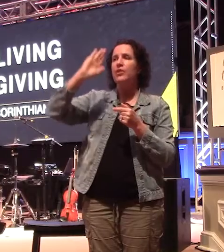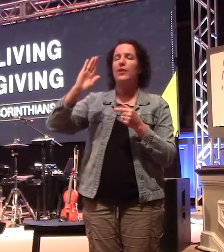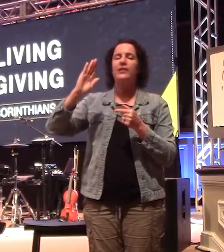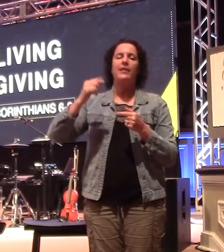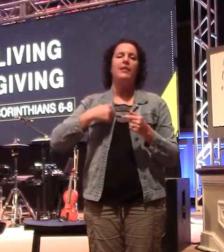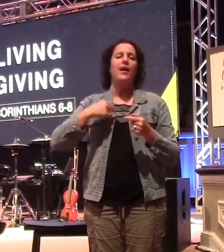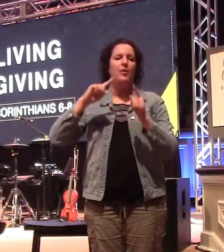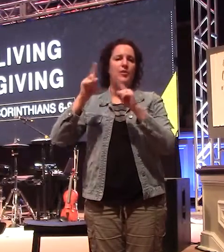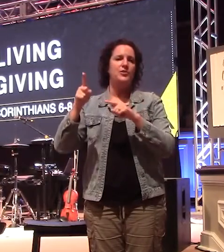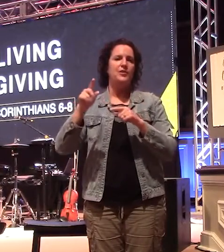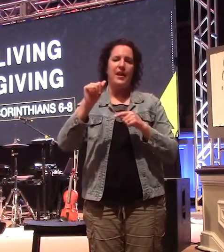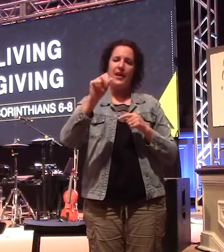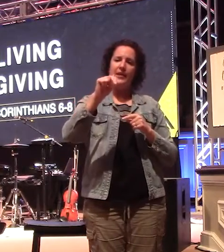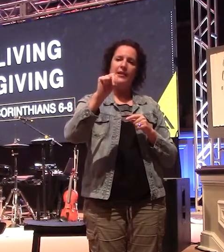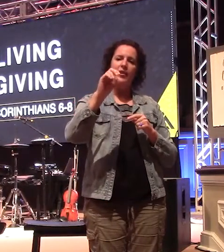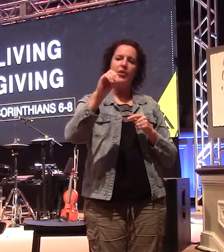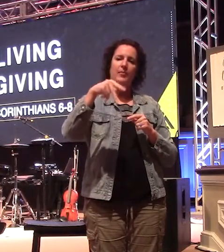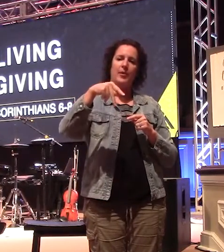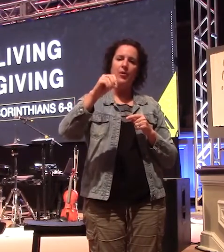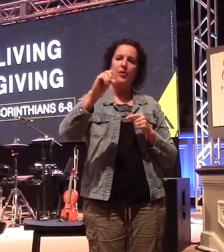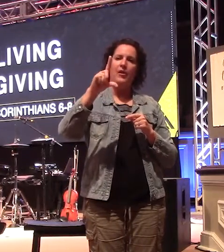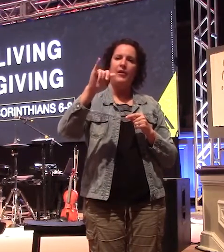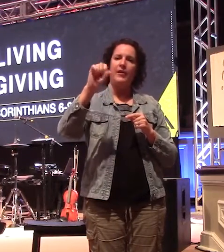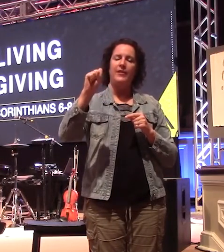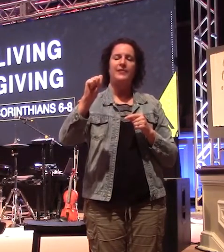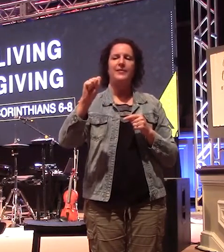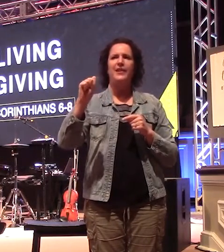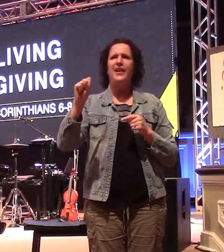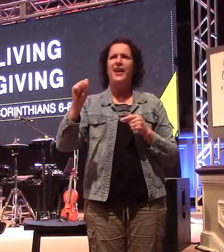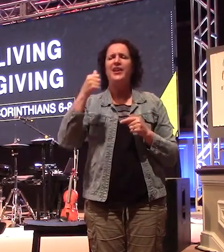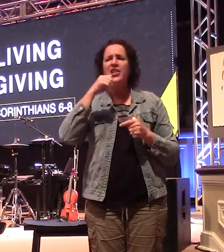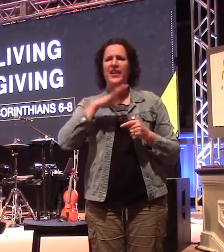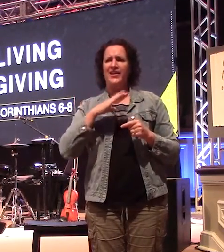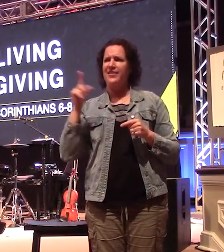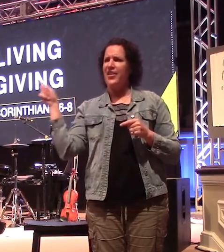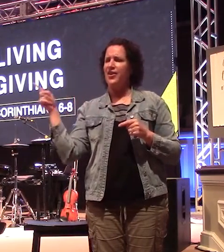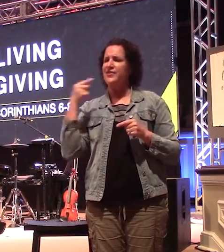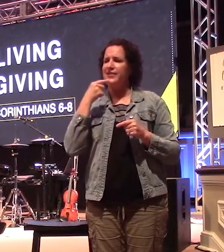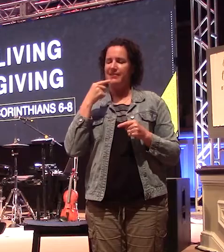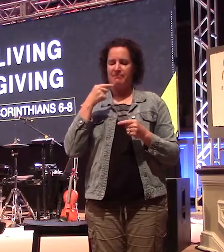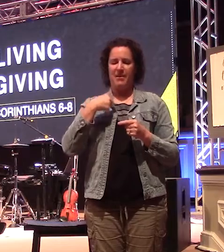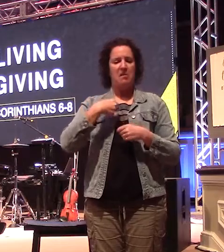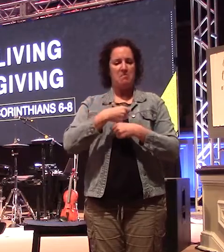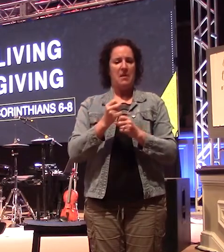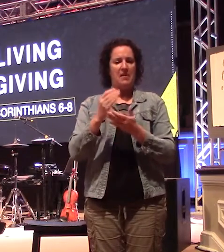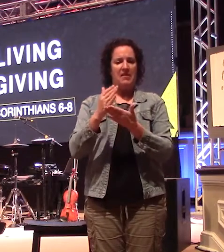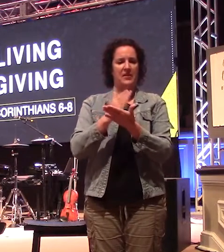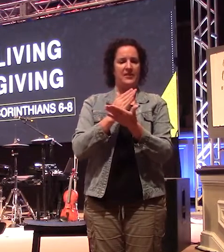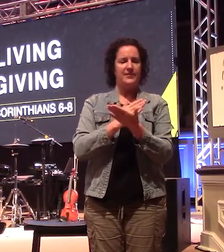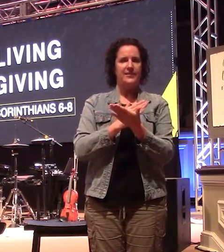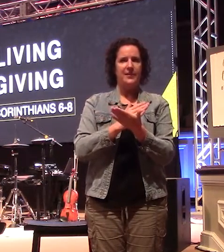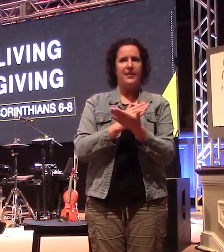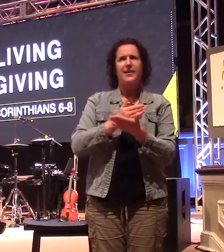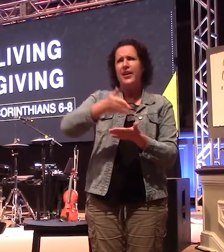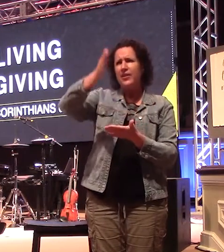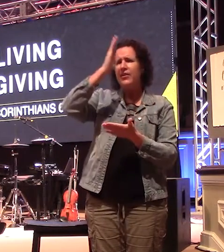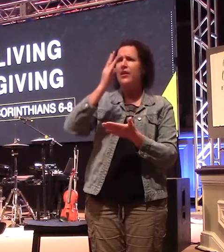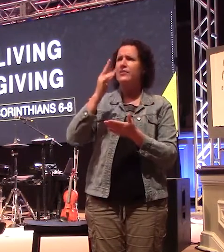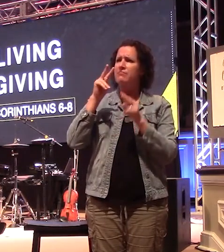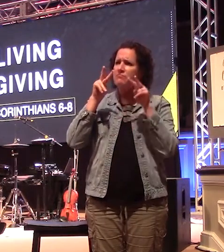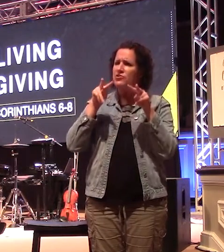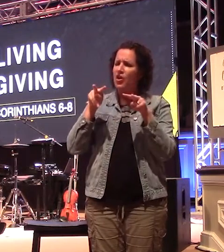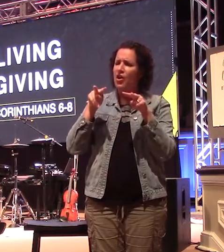and a lady came and she said, I made my list, and I wrote down all my items, and I said, God, it's all yours. And I refinished